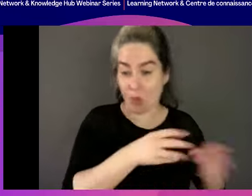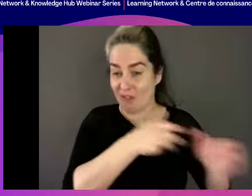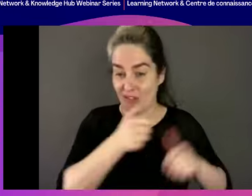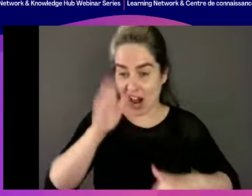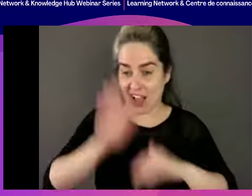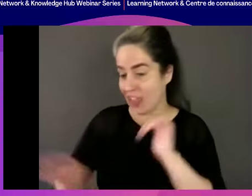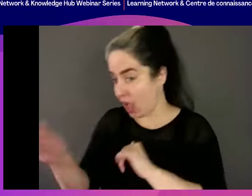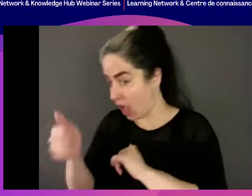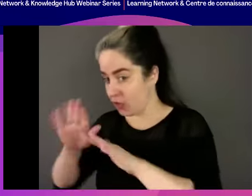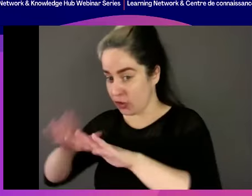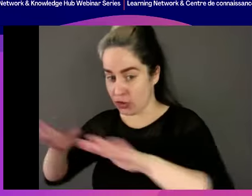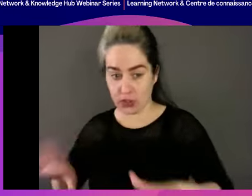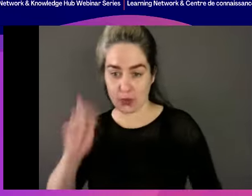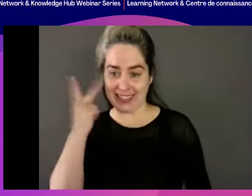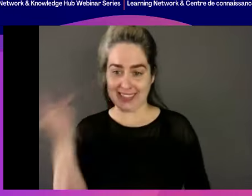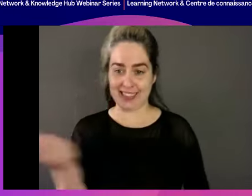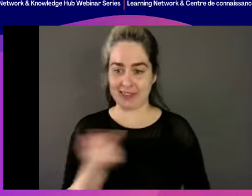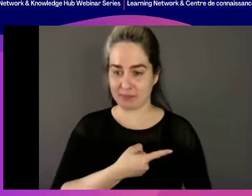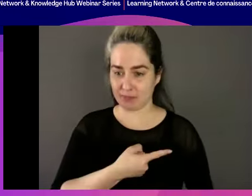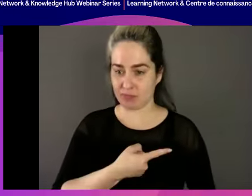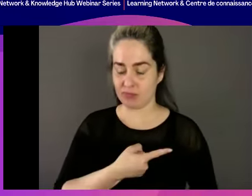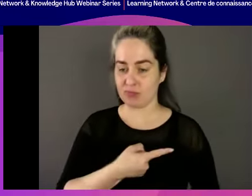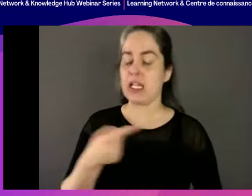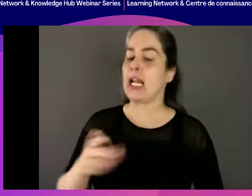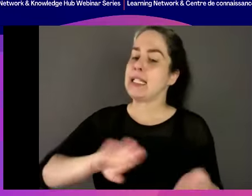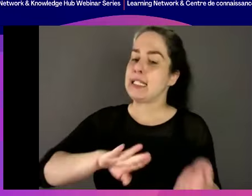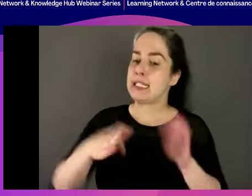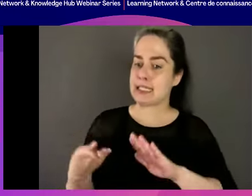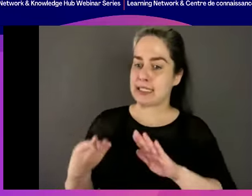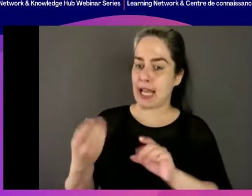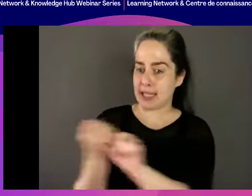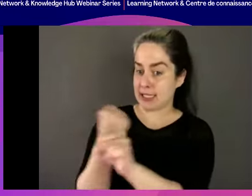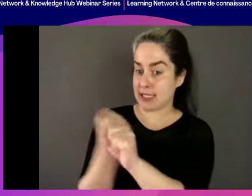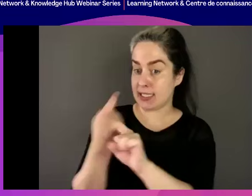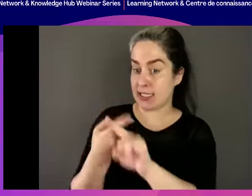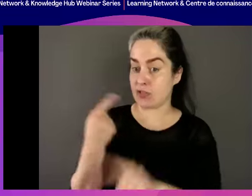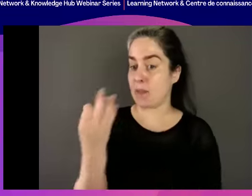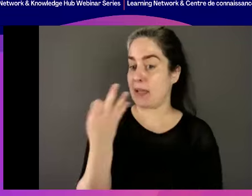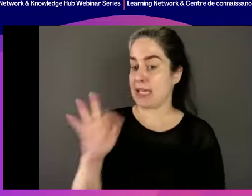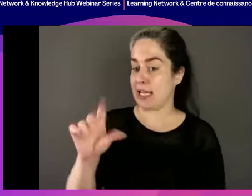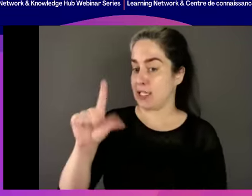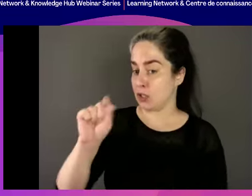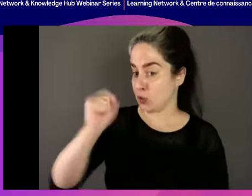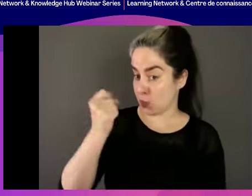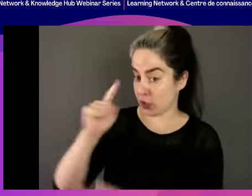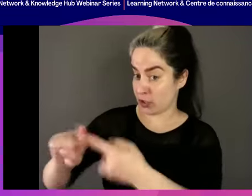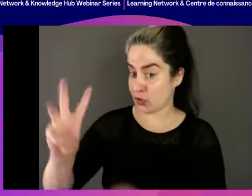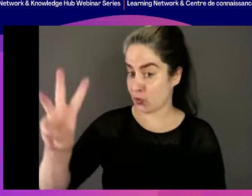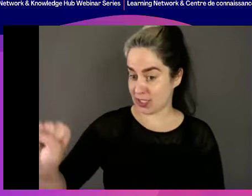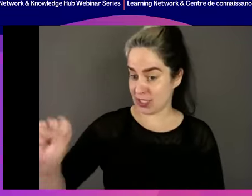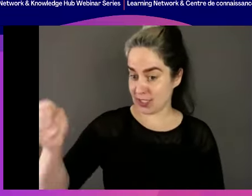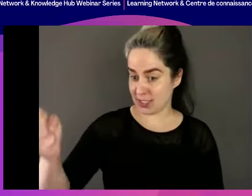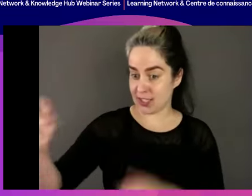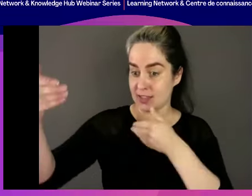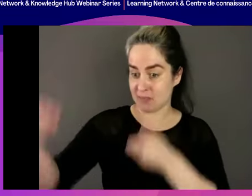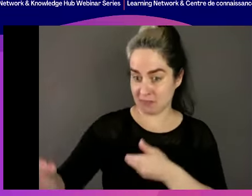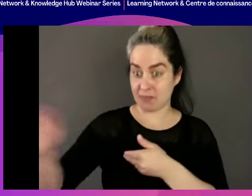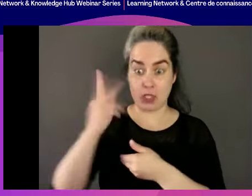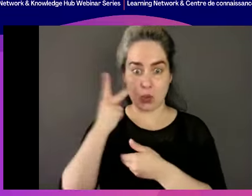death rates from the 1900s from the 1920s until the 1960s. And you can see these